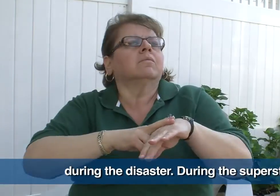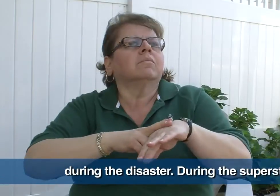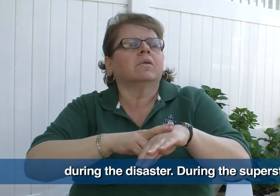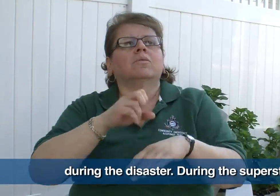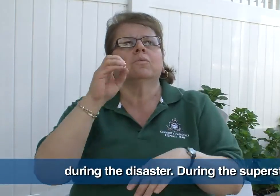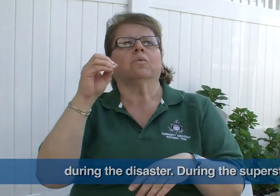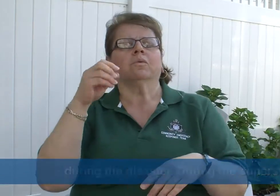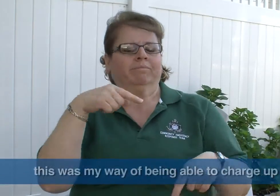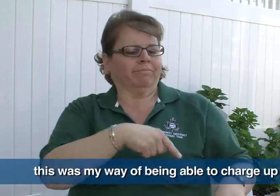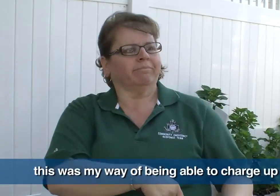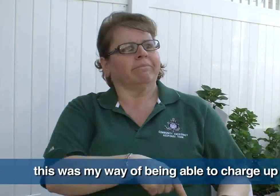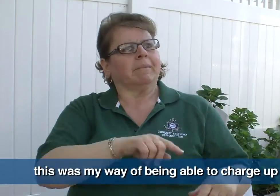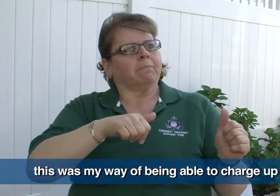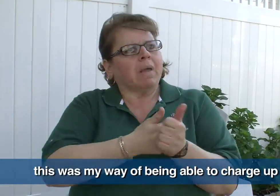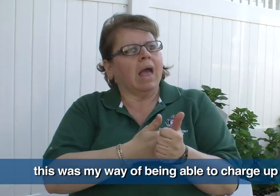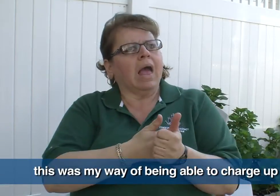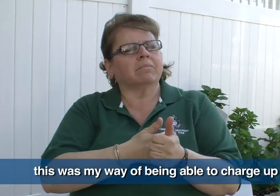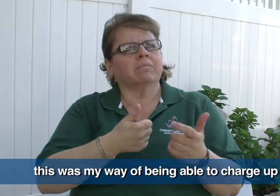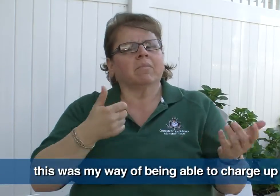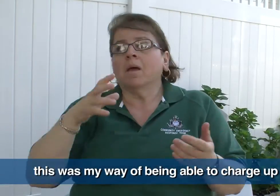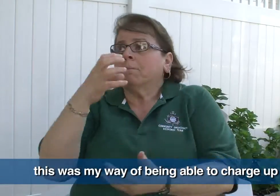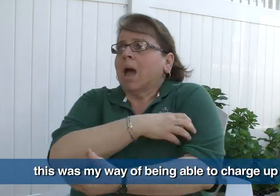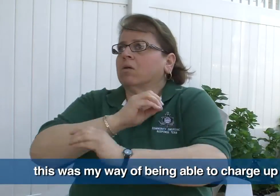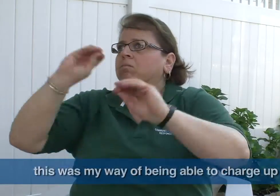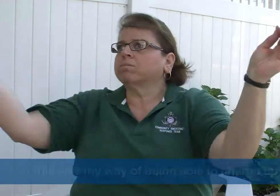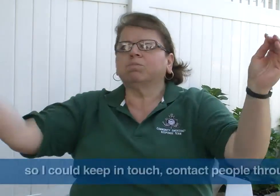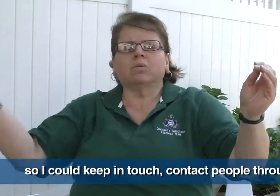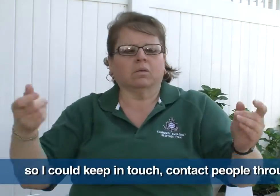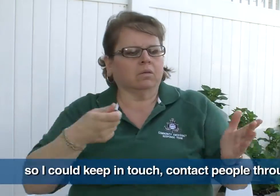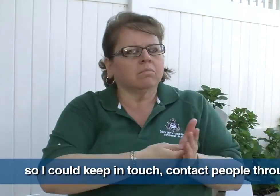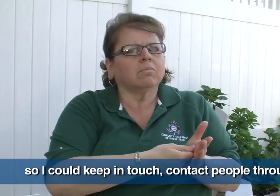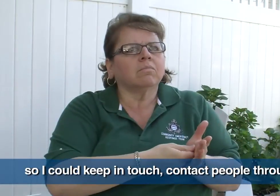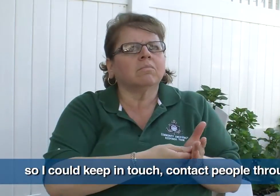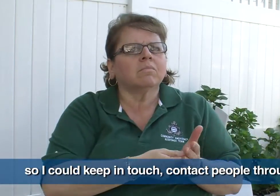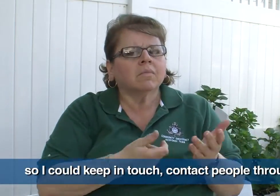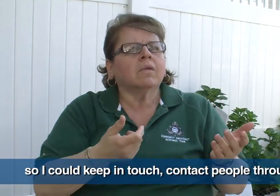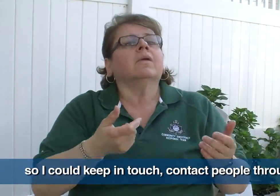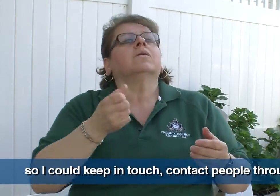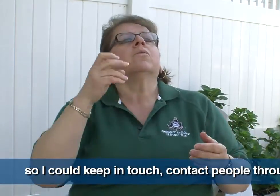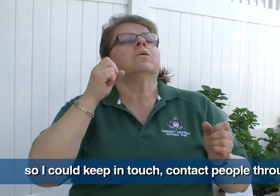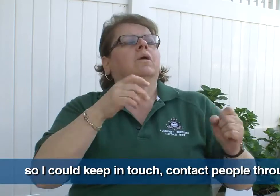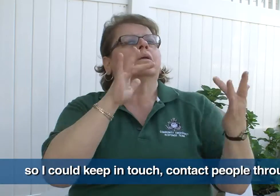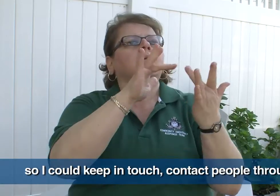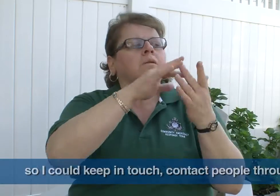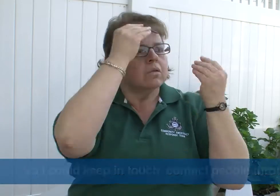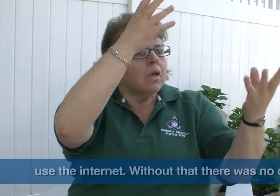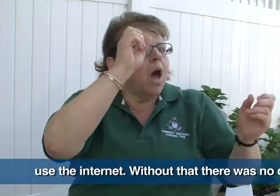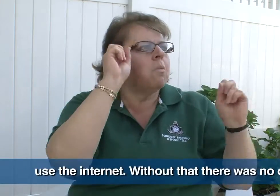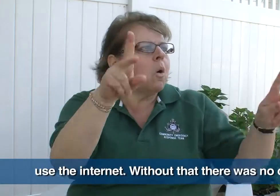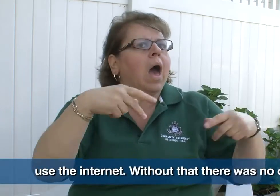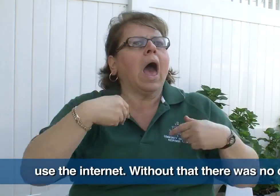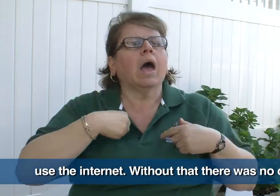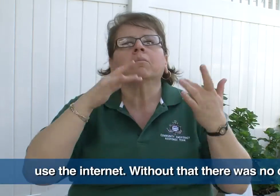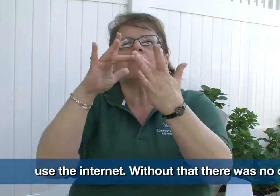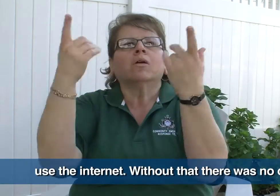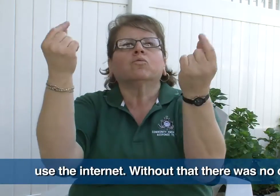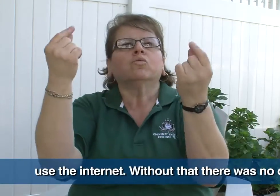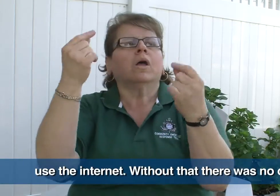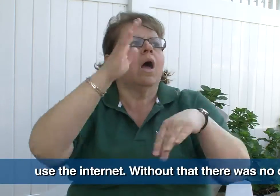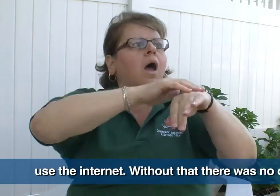the superstorm, this was my way of being able to charge up my phone so I could keep in touch, contact people through email, use the internet. Without that, there